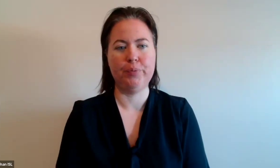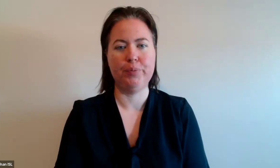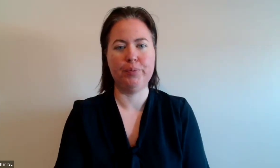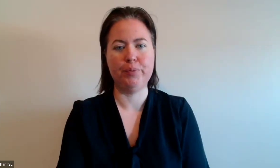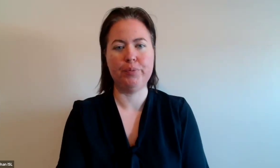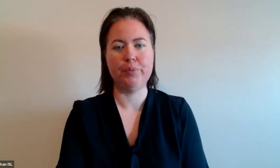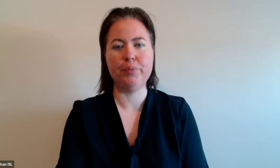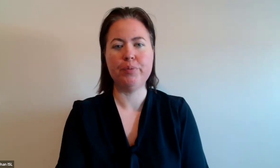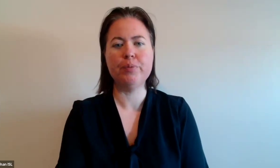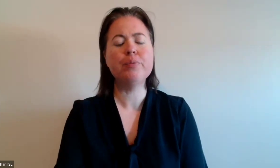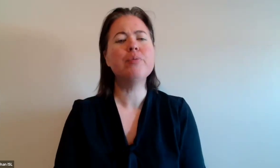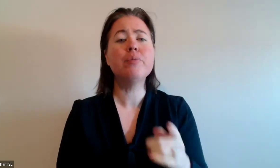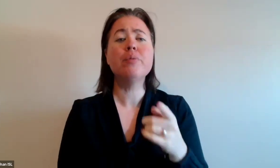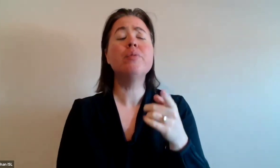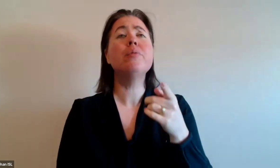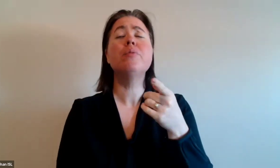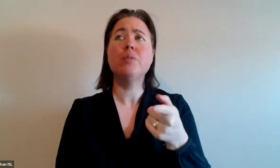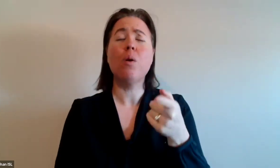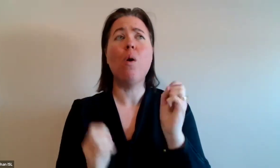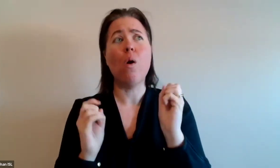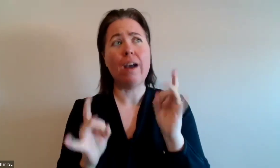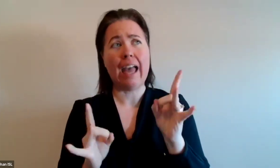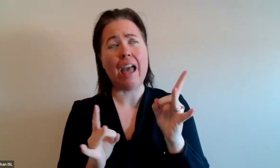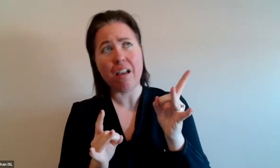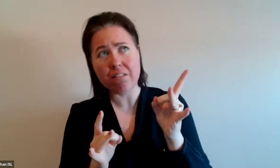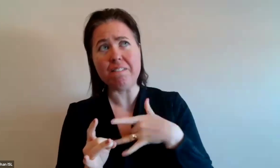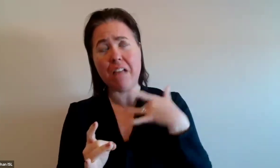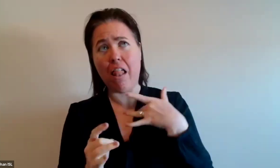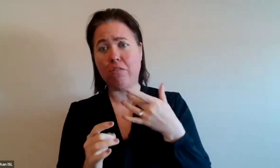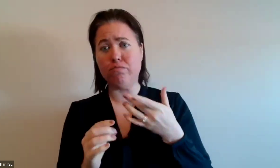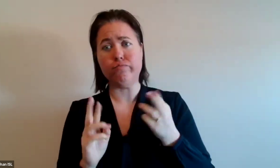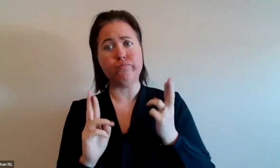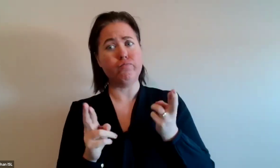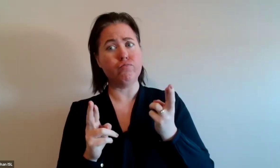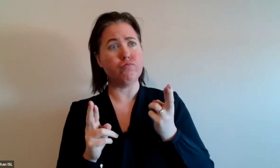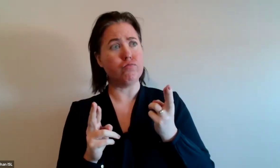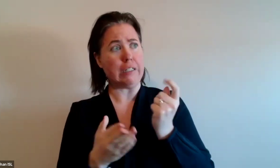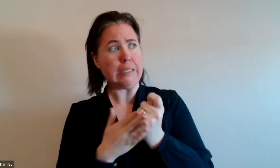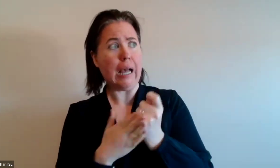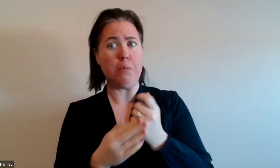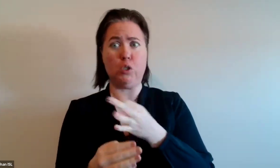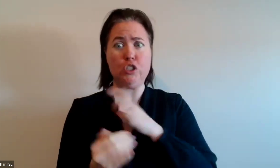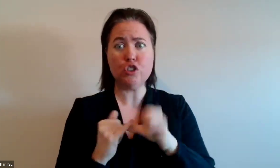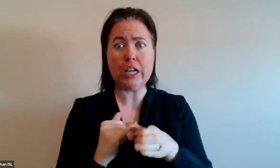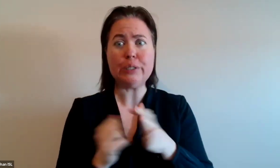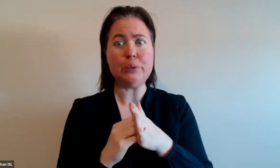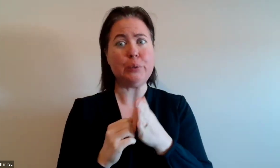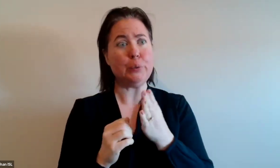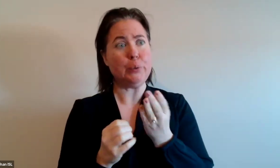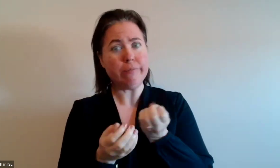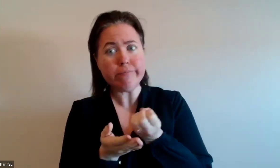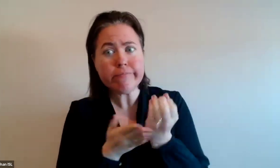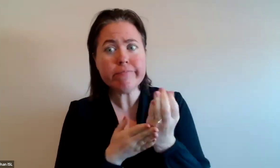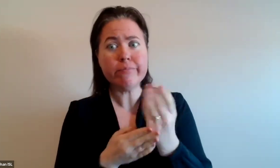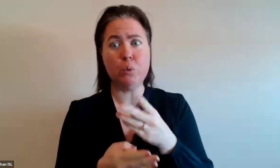So if you've heard all of that and you think, okay, this is a good opportunity to have our say and to tell the UN about the things we're very